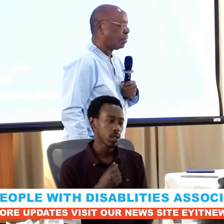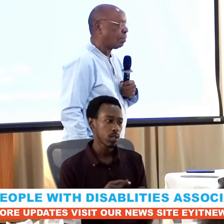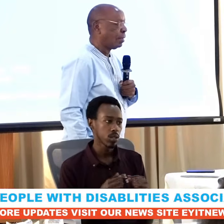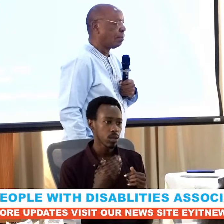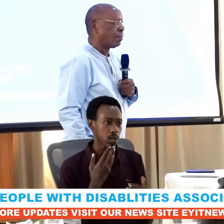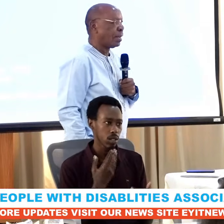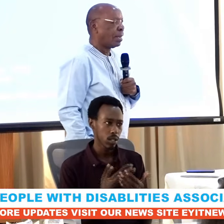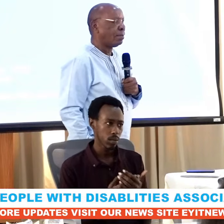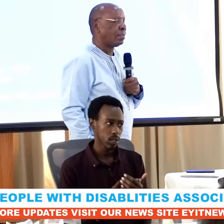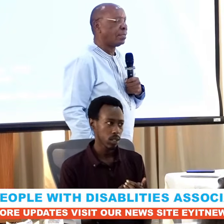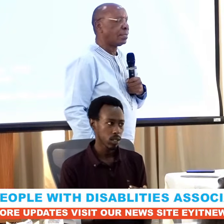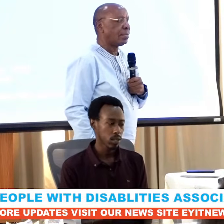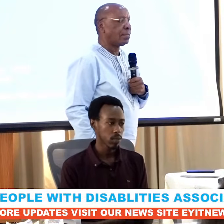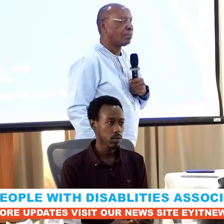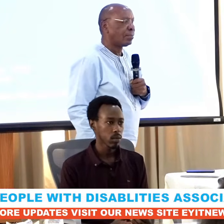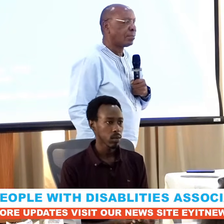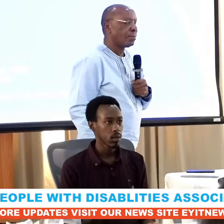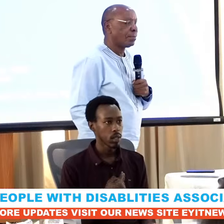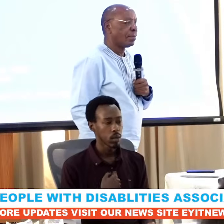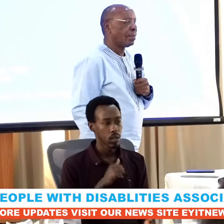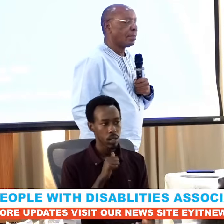I don't speak very many languages.